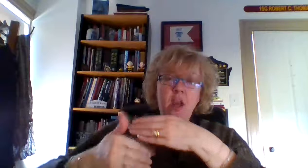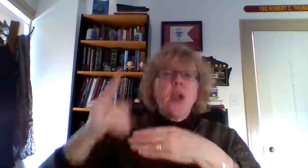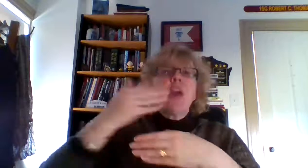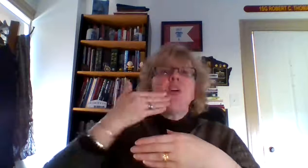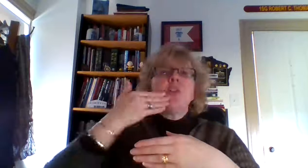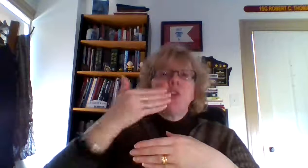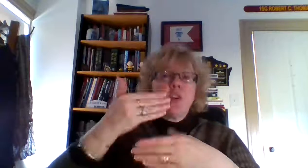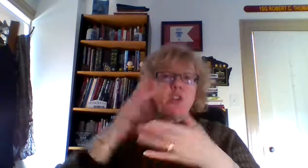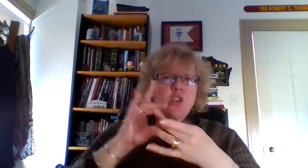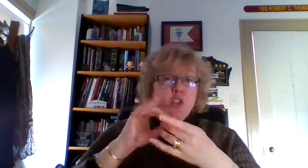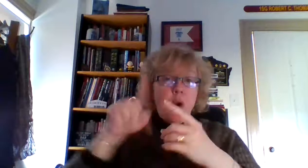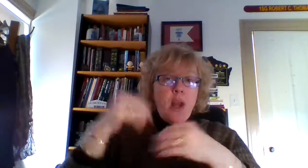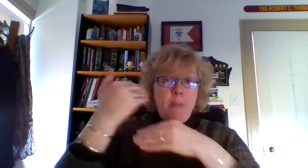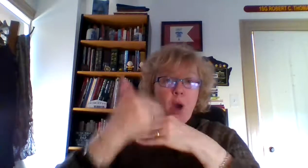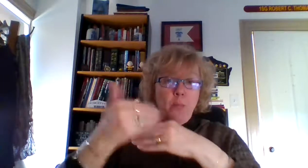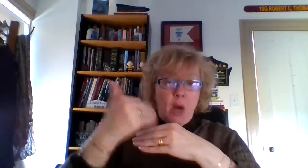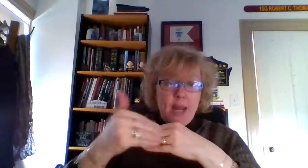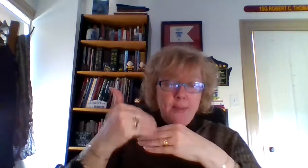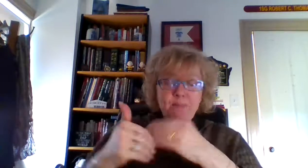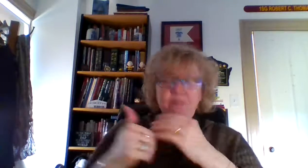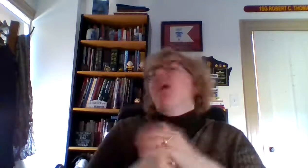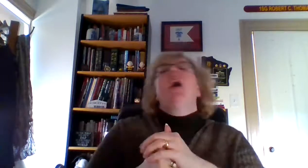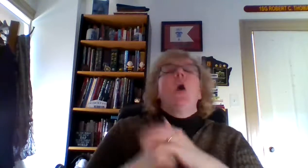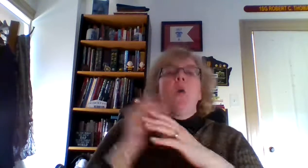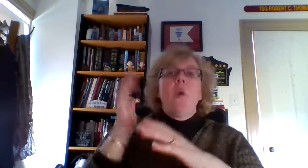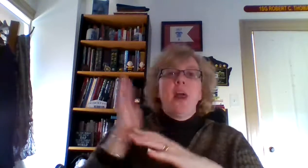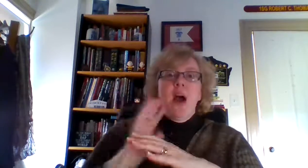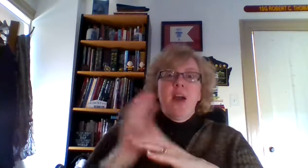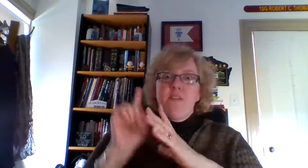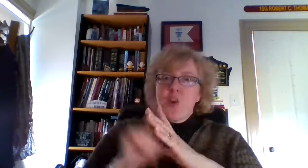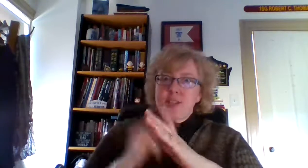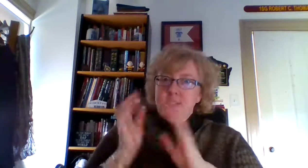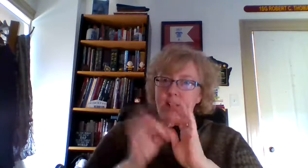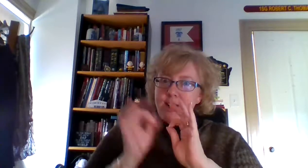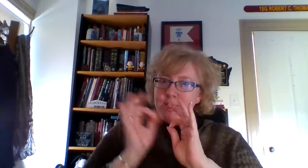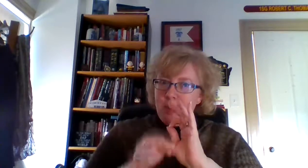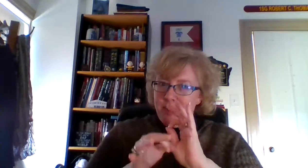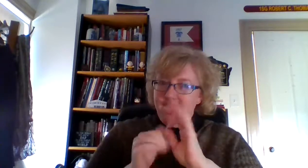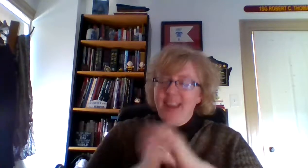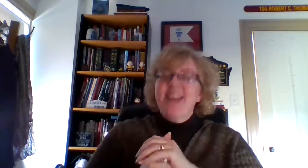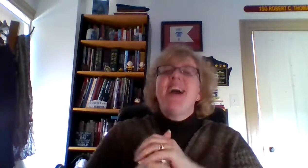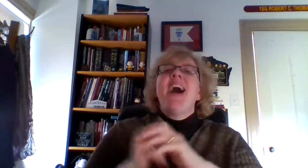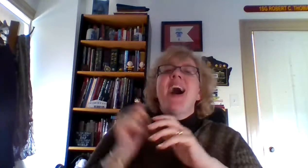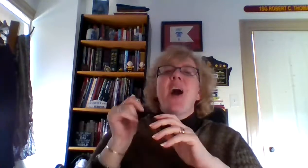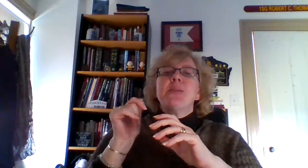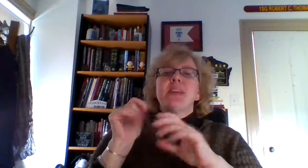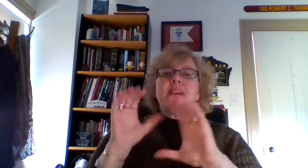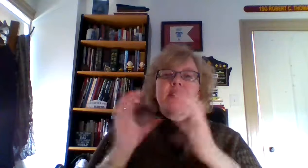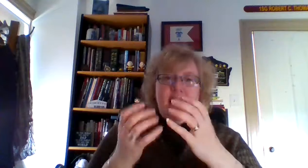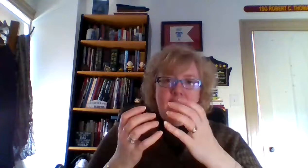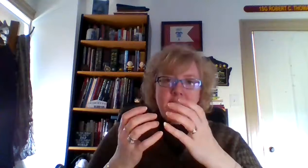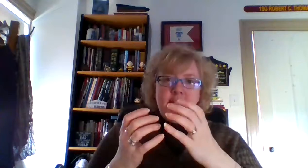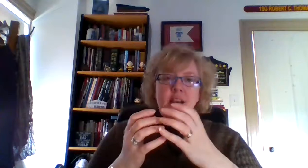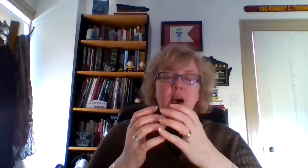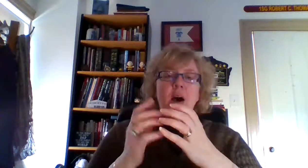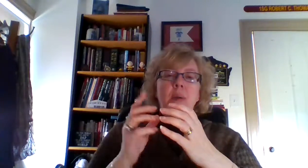Okay, good story about bread. When I first started interpreting, I was in a class, and it